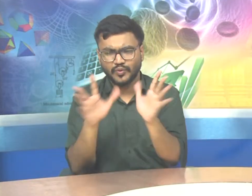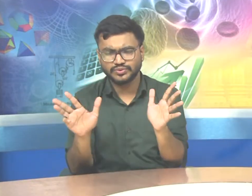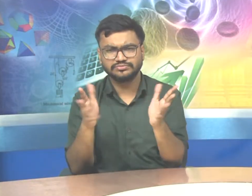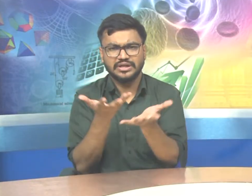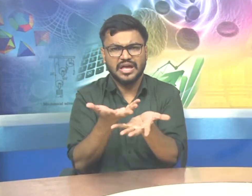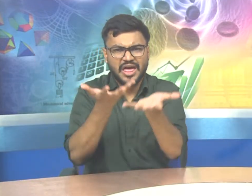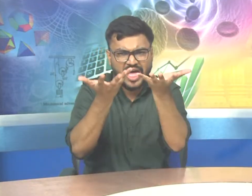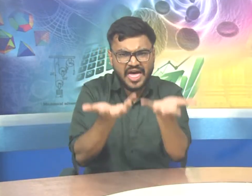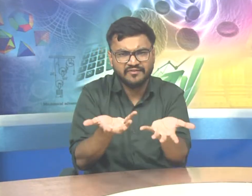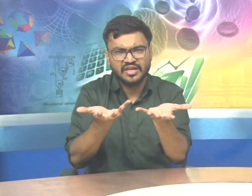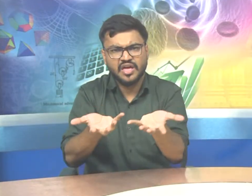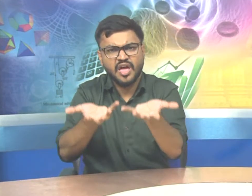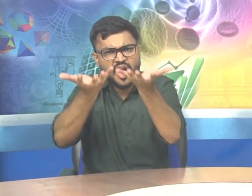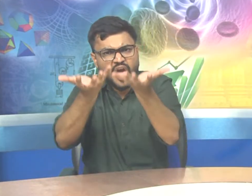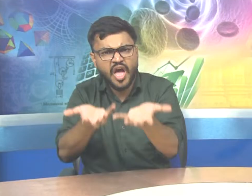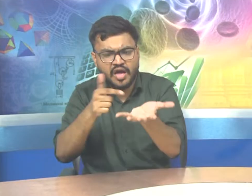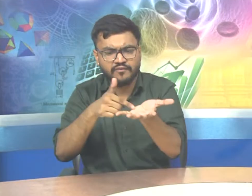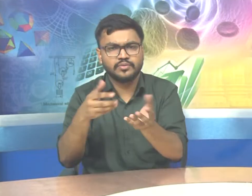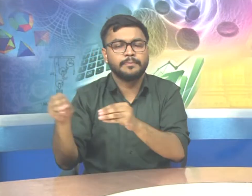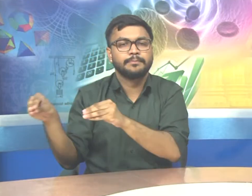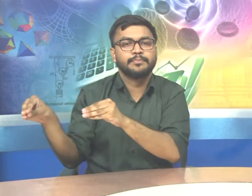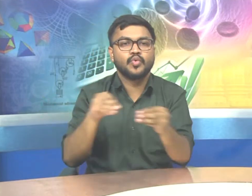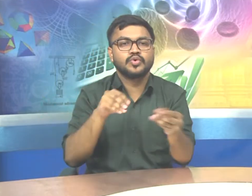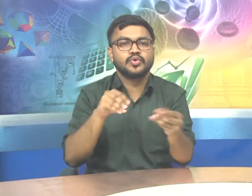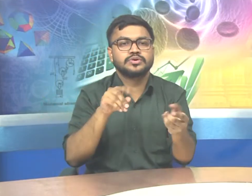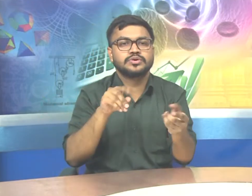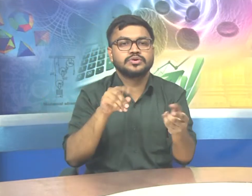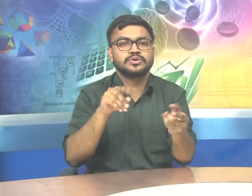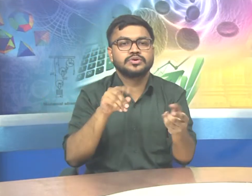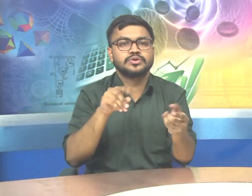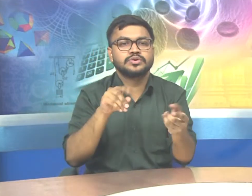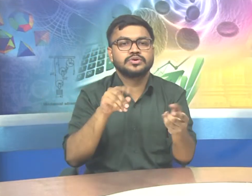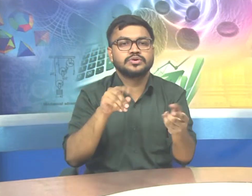and second is velocity. Mass,